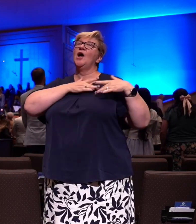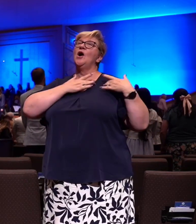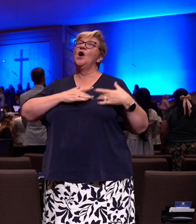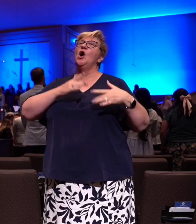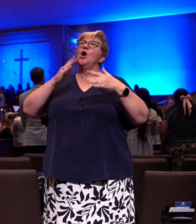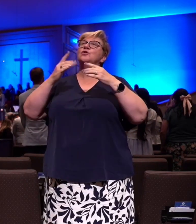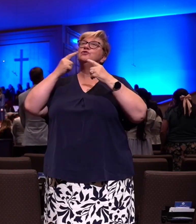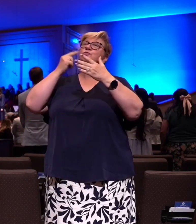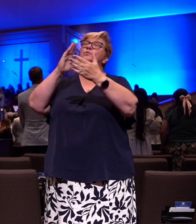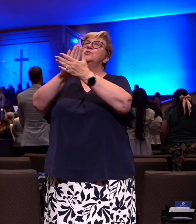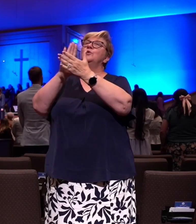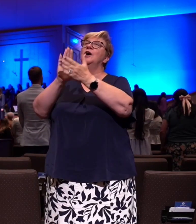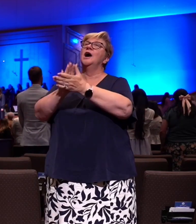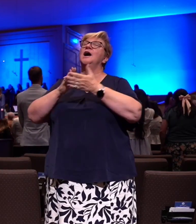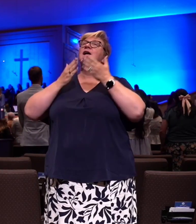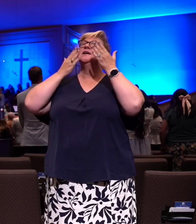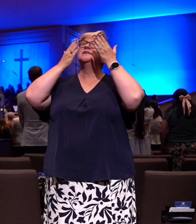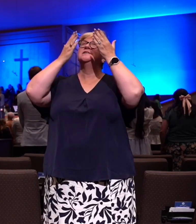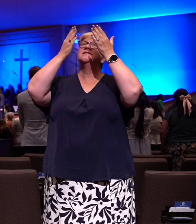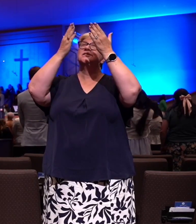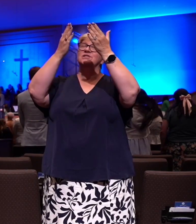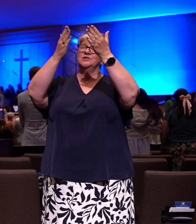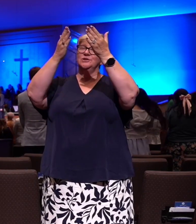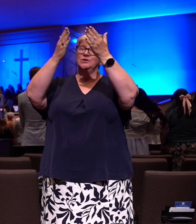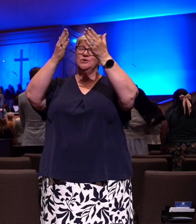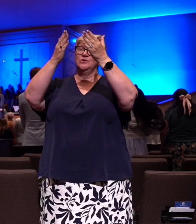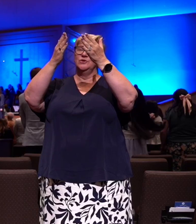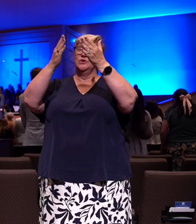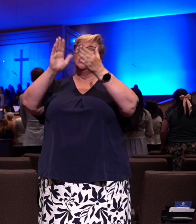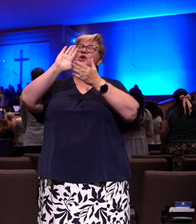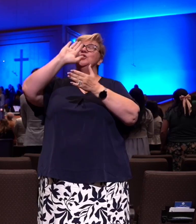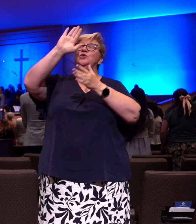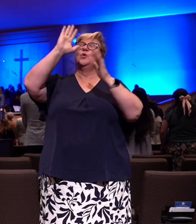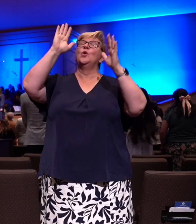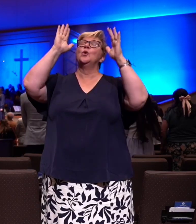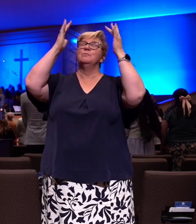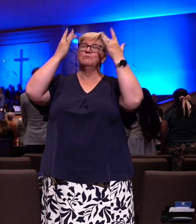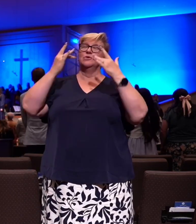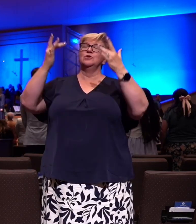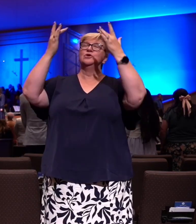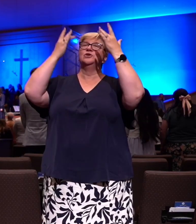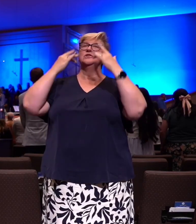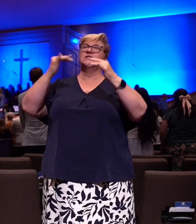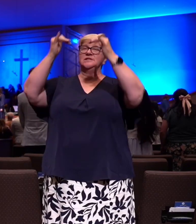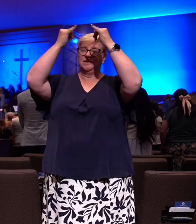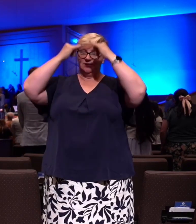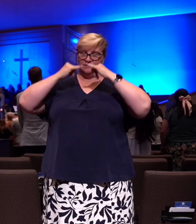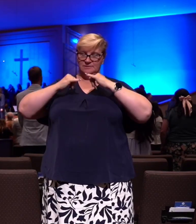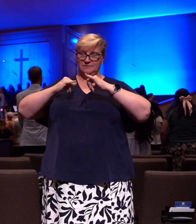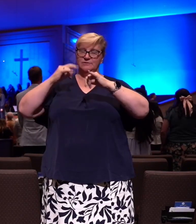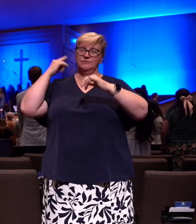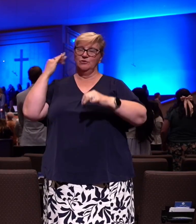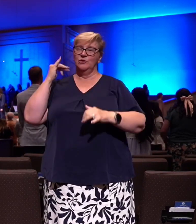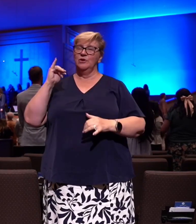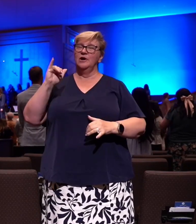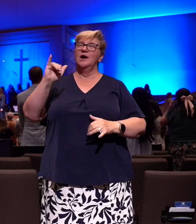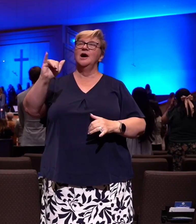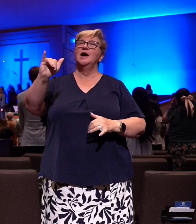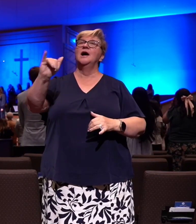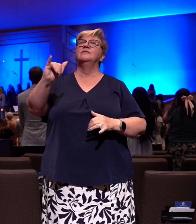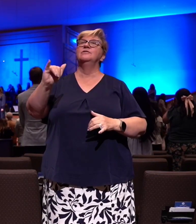thy grace. Teach us mercy, never ceasing, call